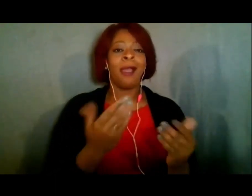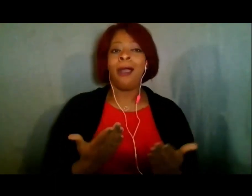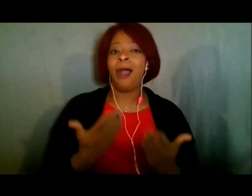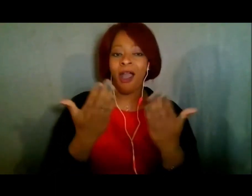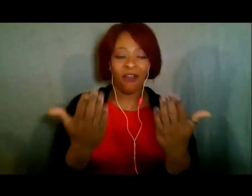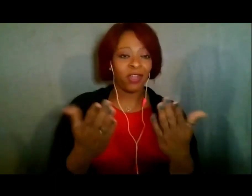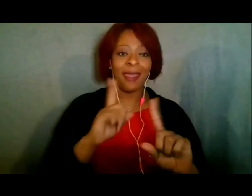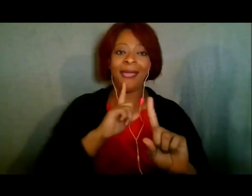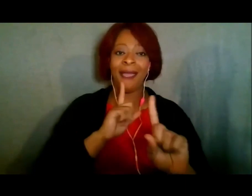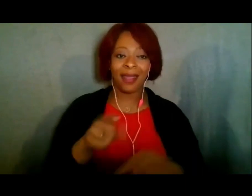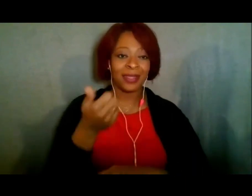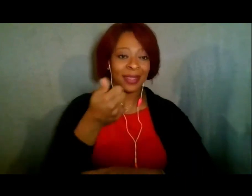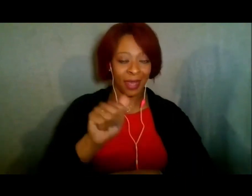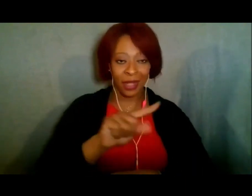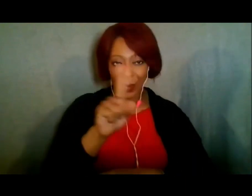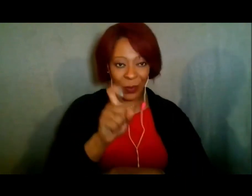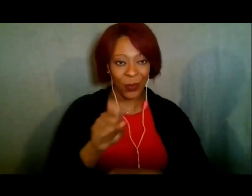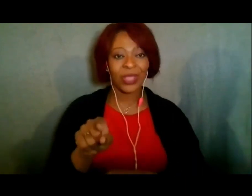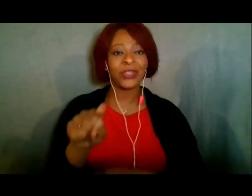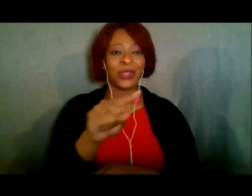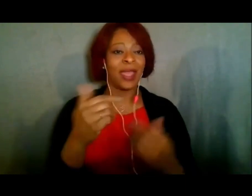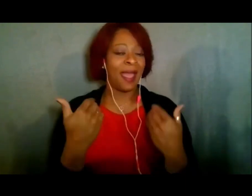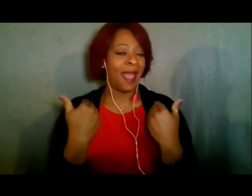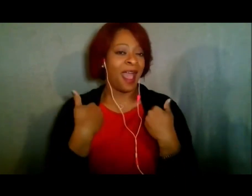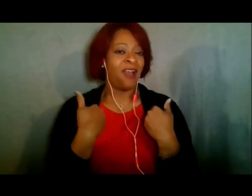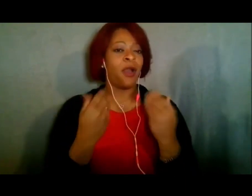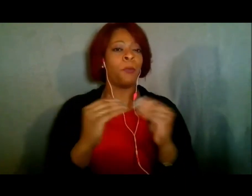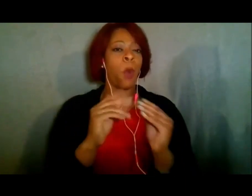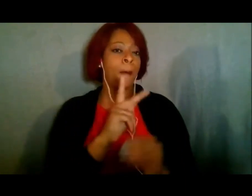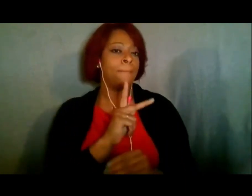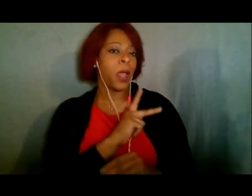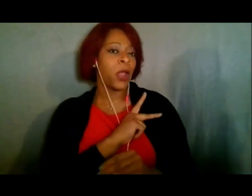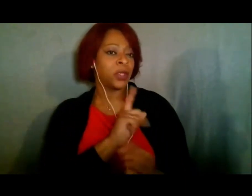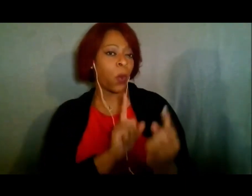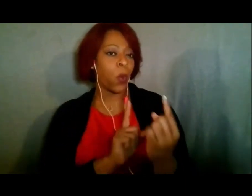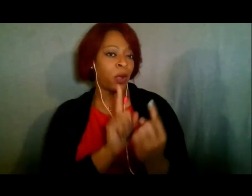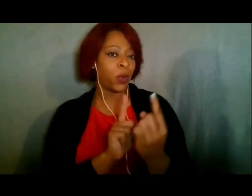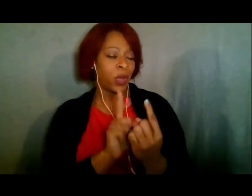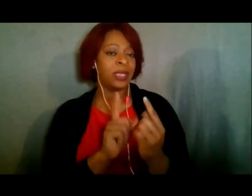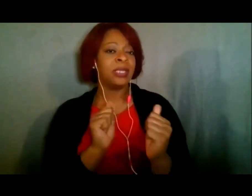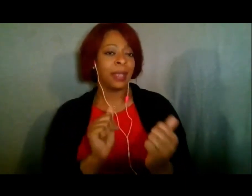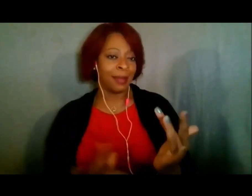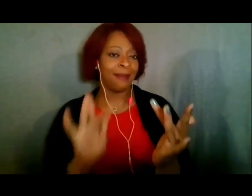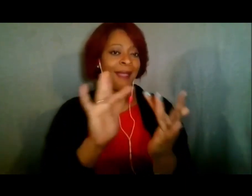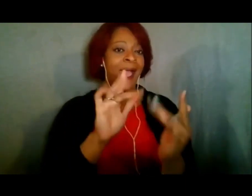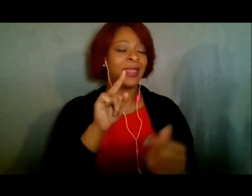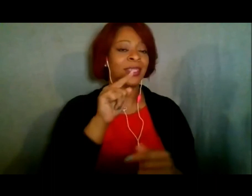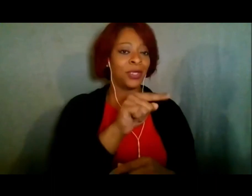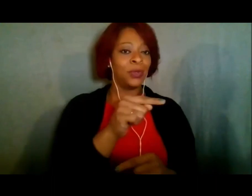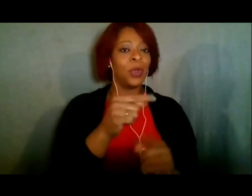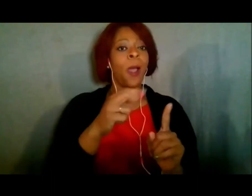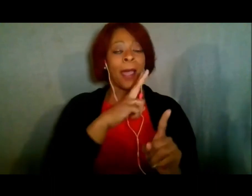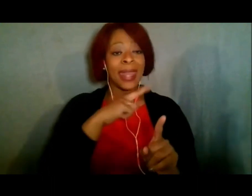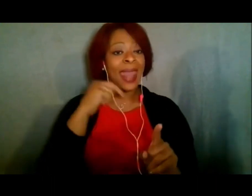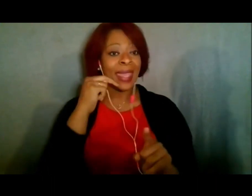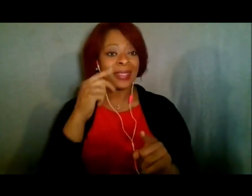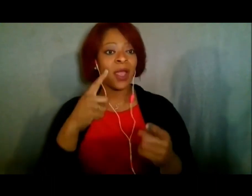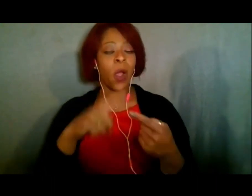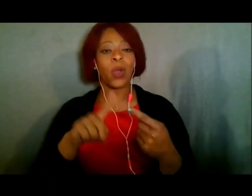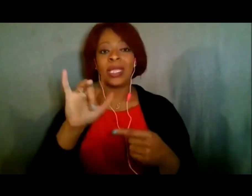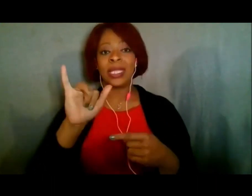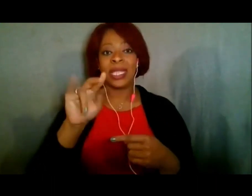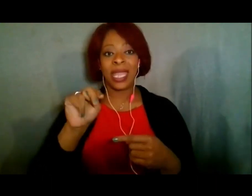to answer any other questions you have that may be more personal. So feel free to reach out to me, Nancy, or to